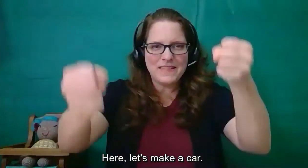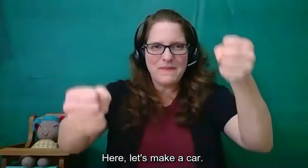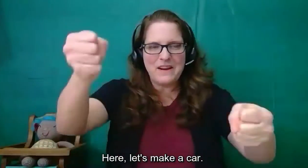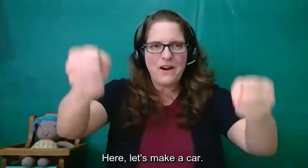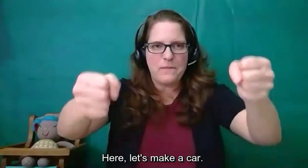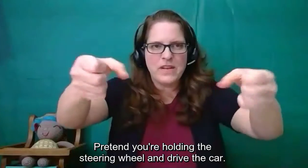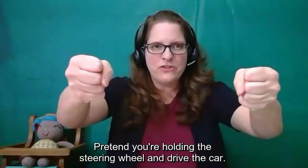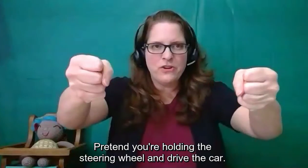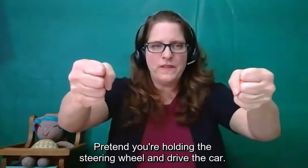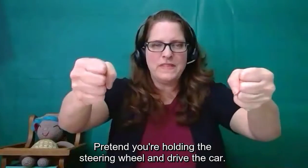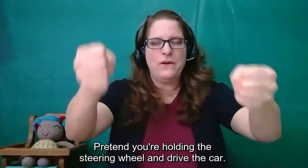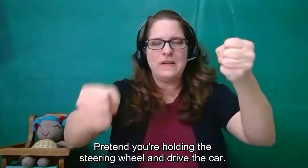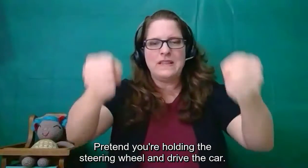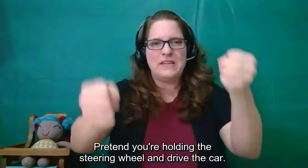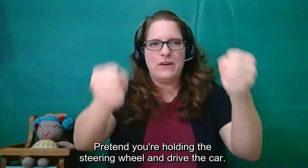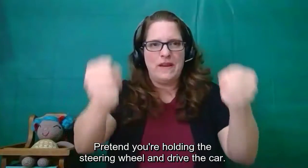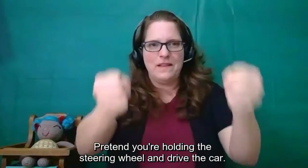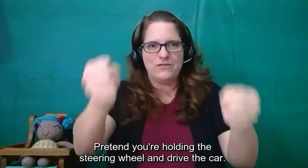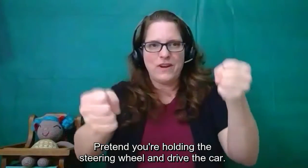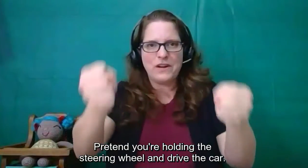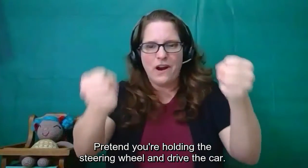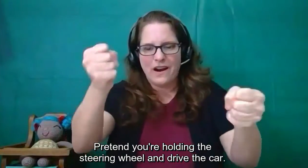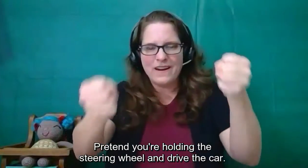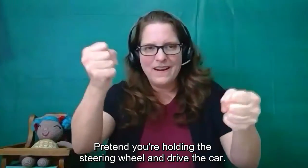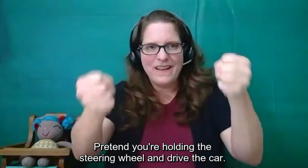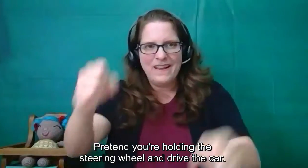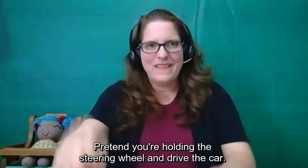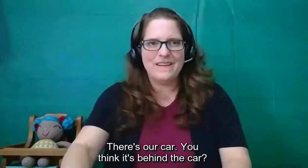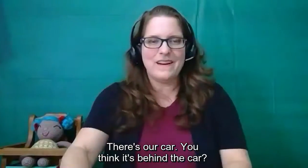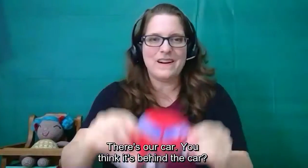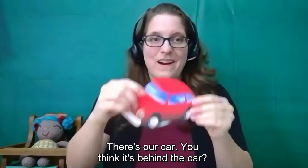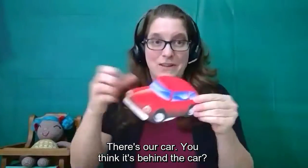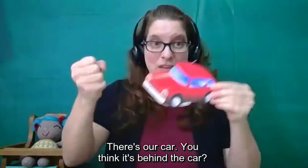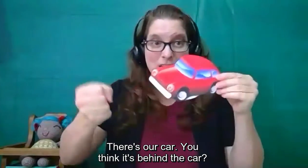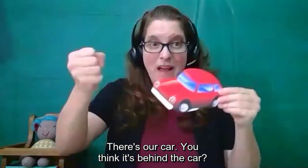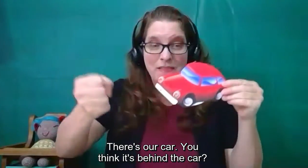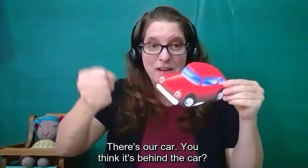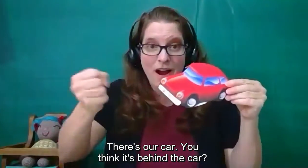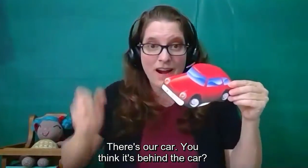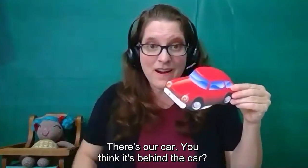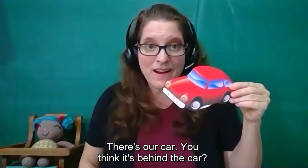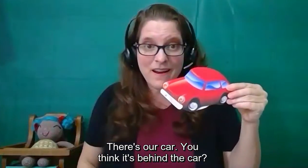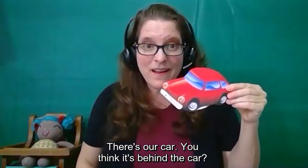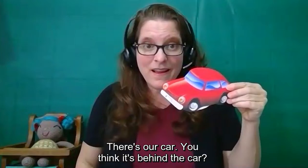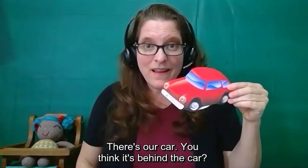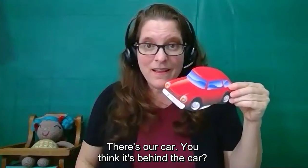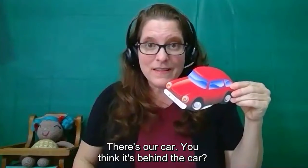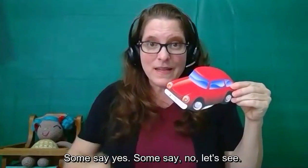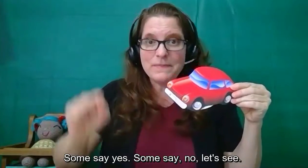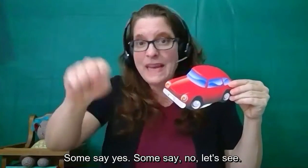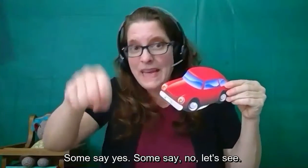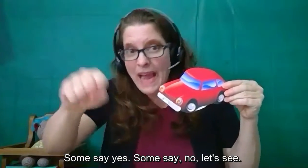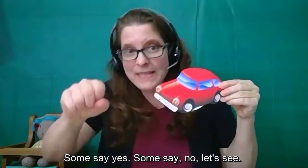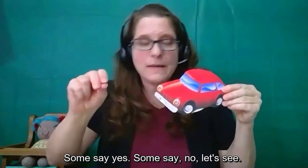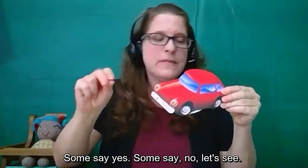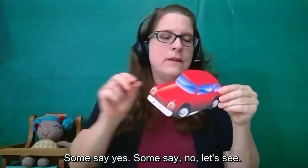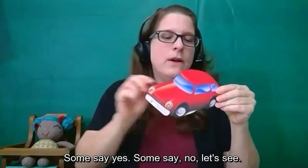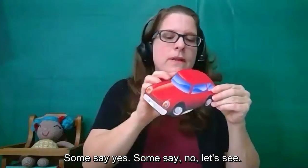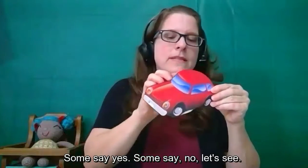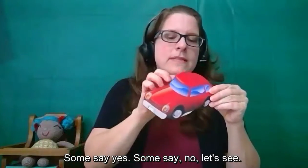make a car. Pretend you're holding the steering wheel and drive the car. There's our car. You think it's behind the car? Some say yes, some say no. Let's